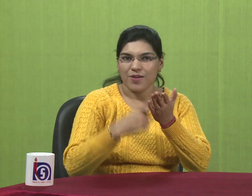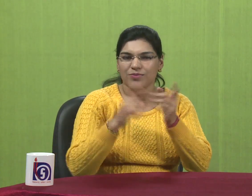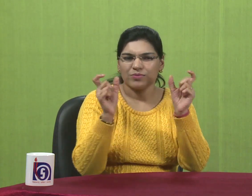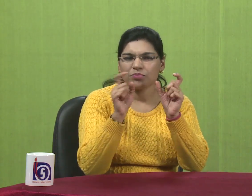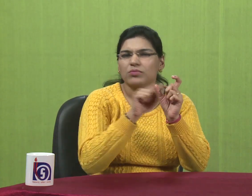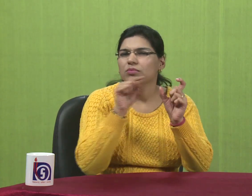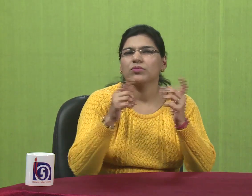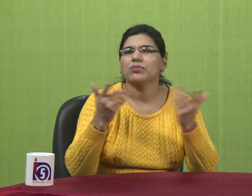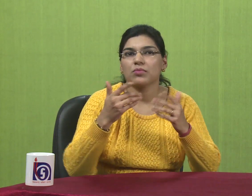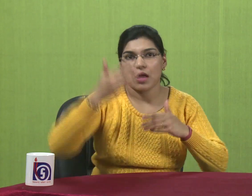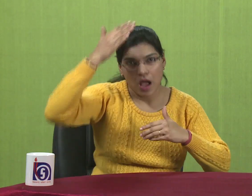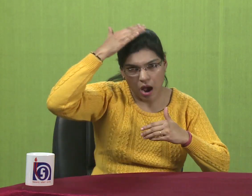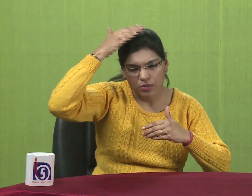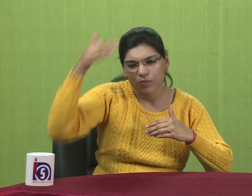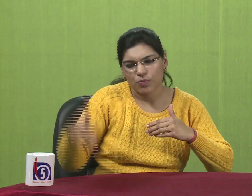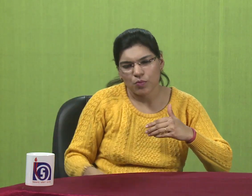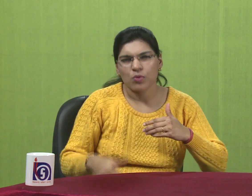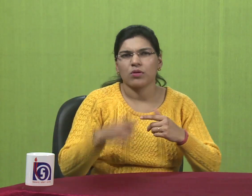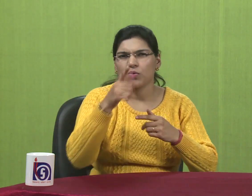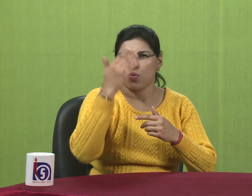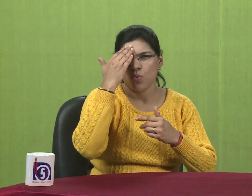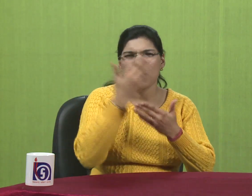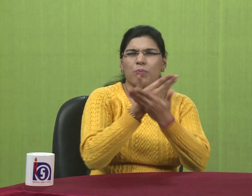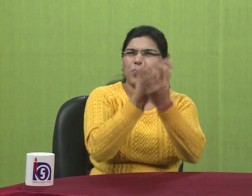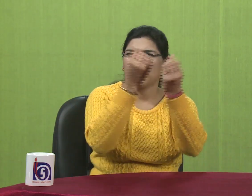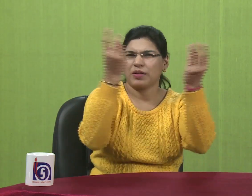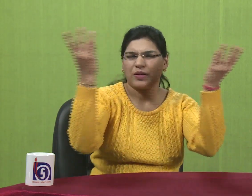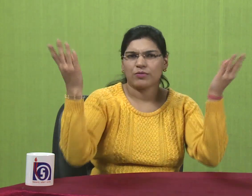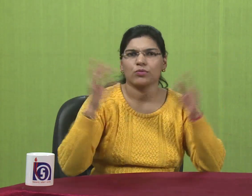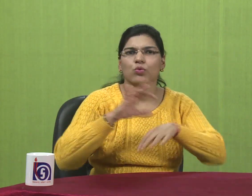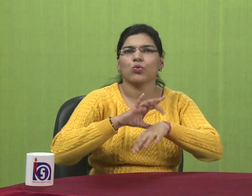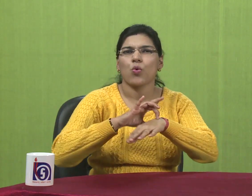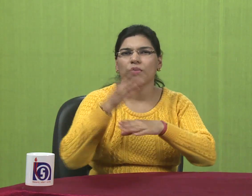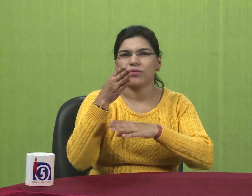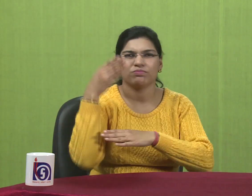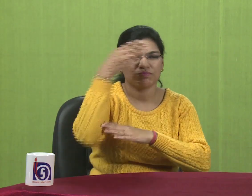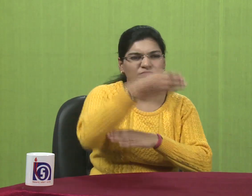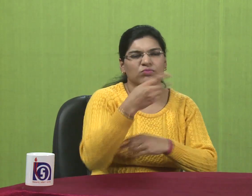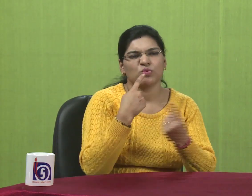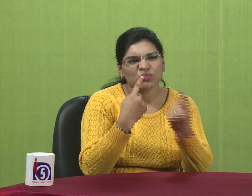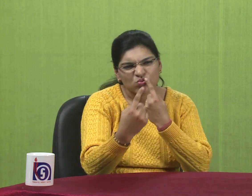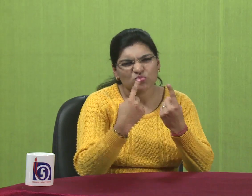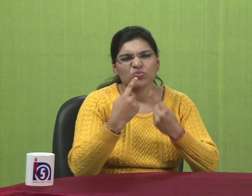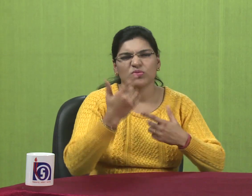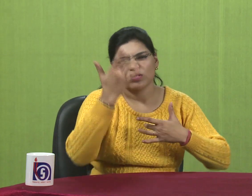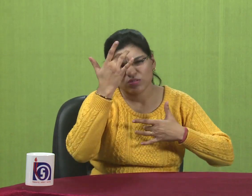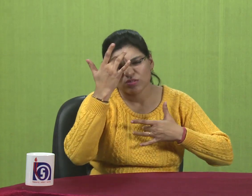header is the head of the page and footer is the end of the page. So when you go to a doctor and